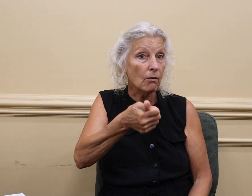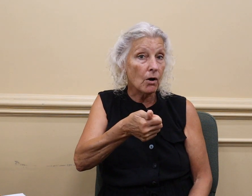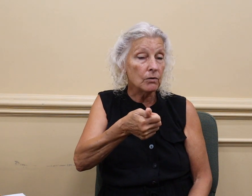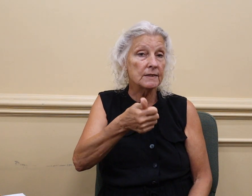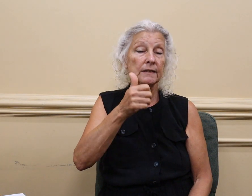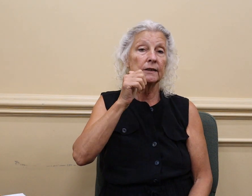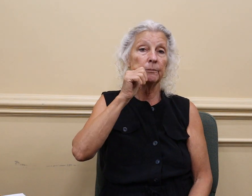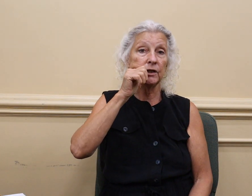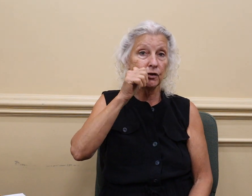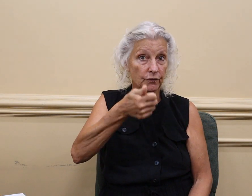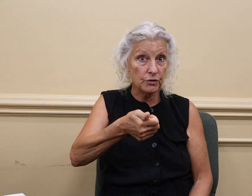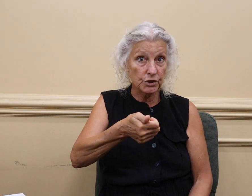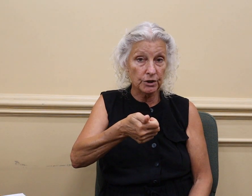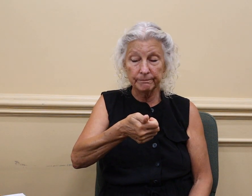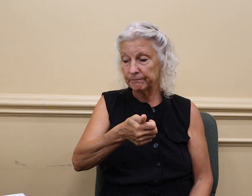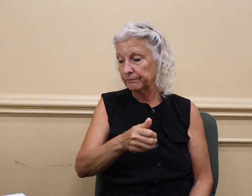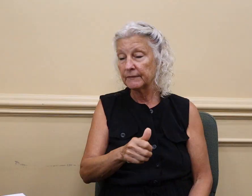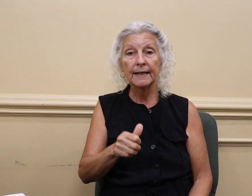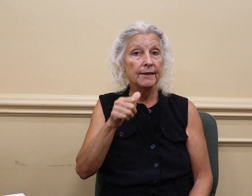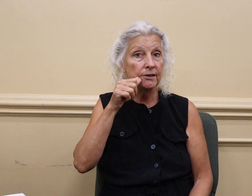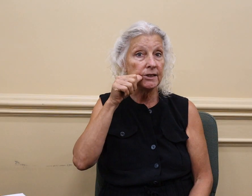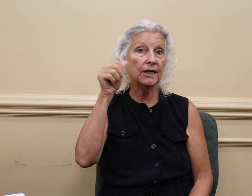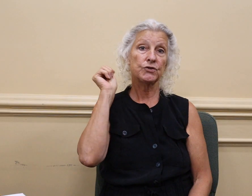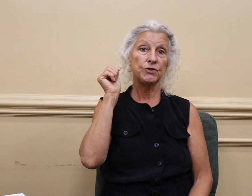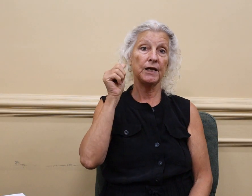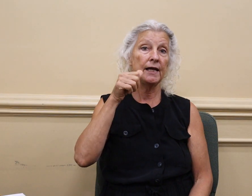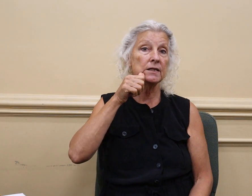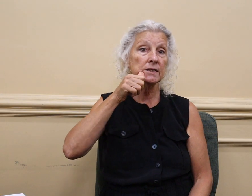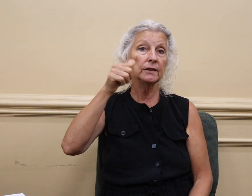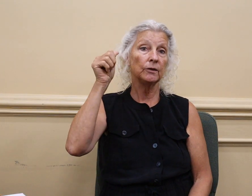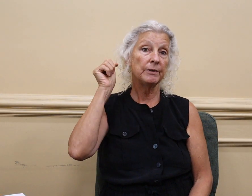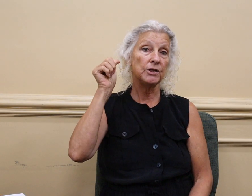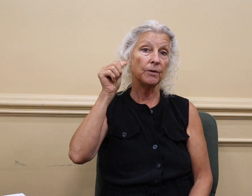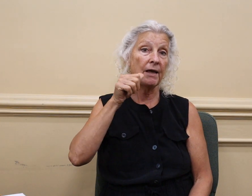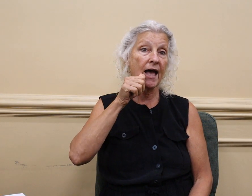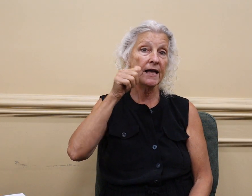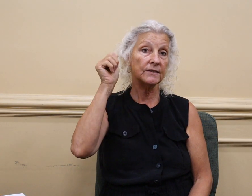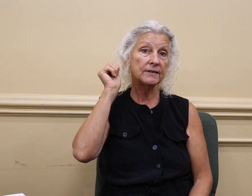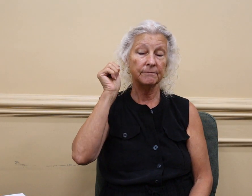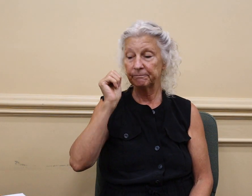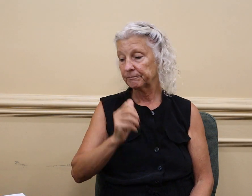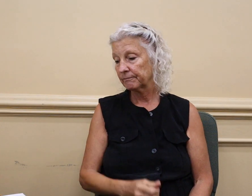Tomorrow is a little bit in your future. Yesterday is a little bit in your past.